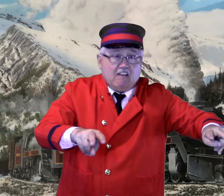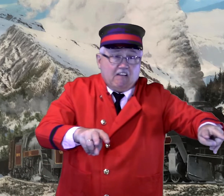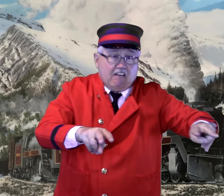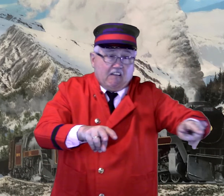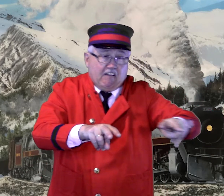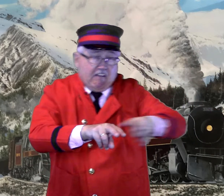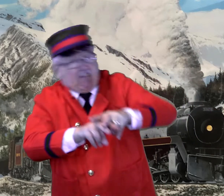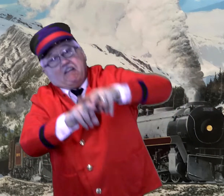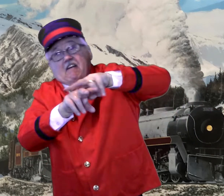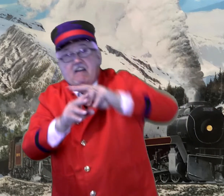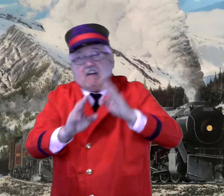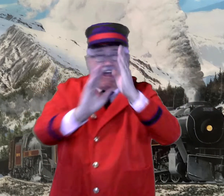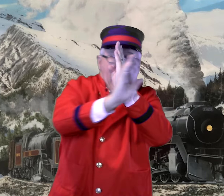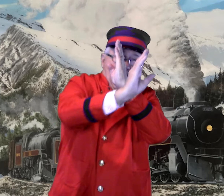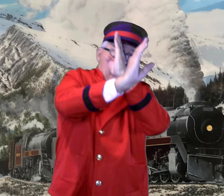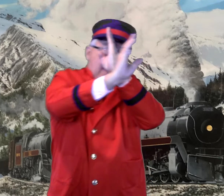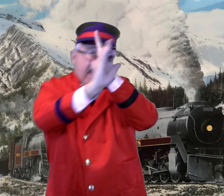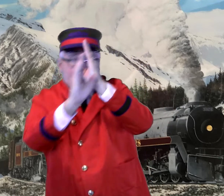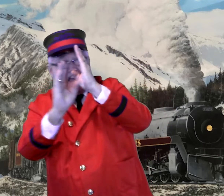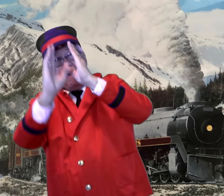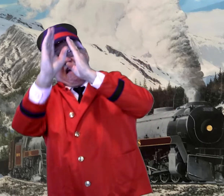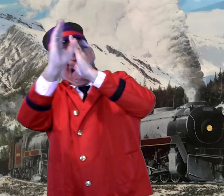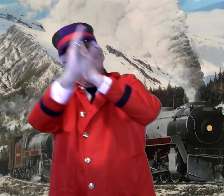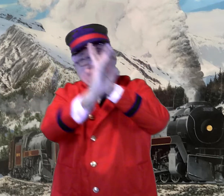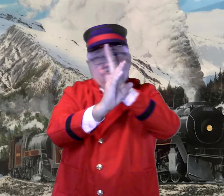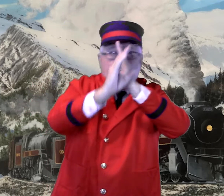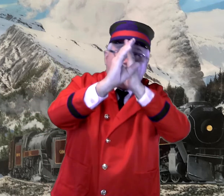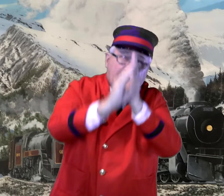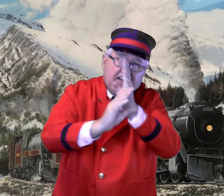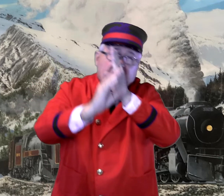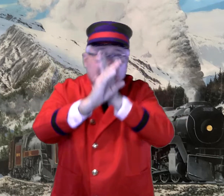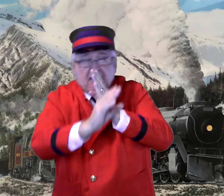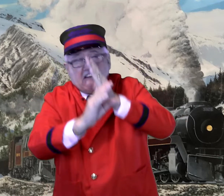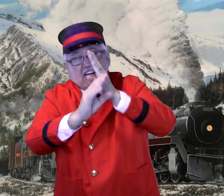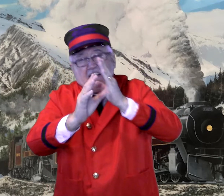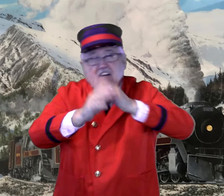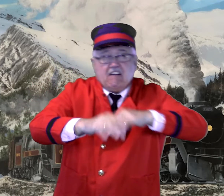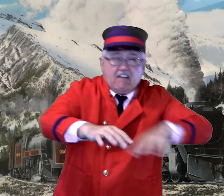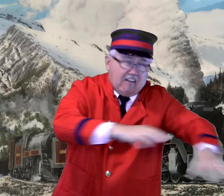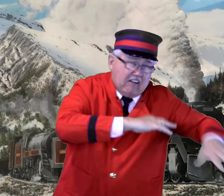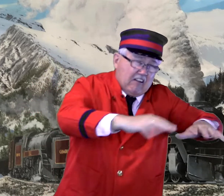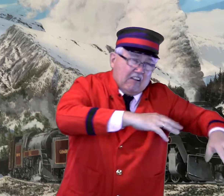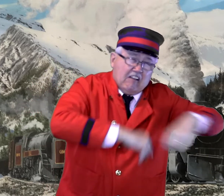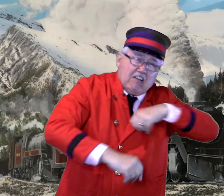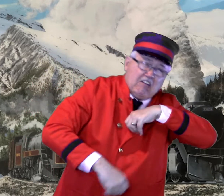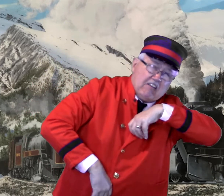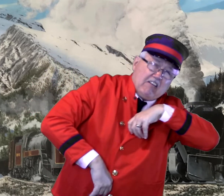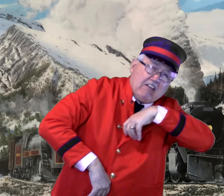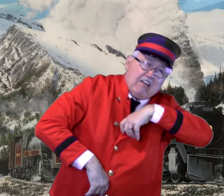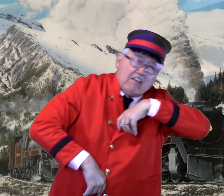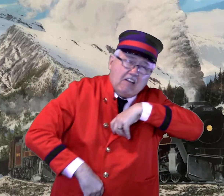parallel lines would join again through a switch back to him. The cars continued to bounce along ahead of